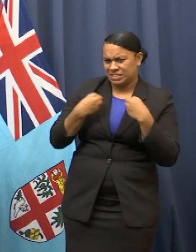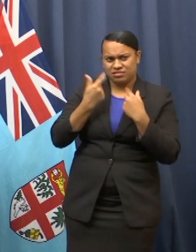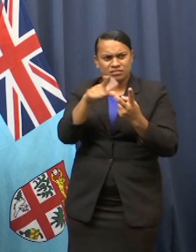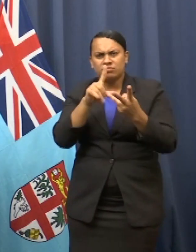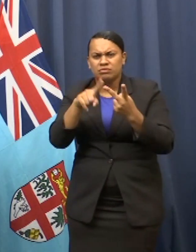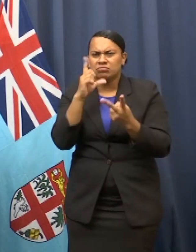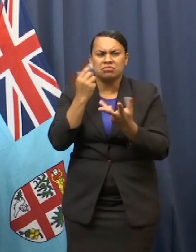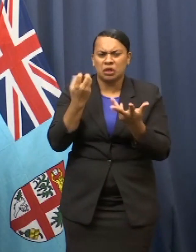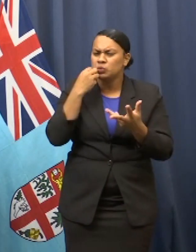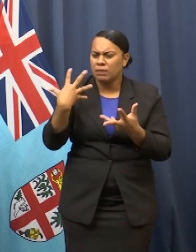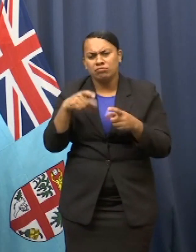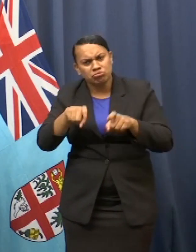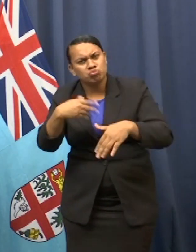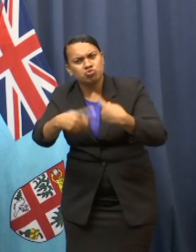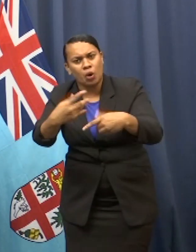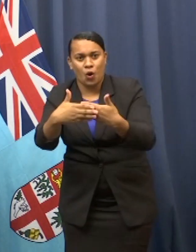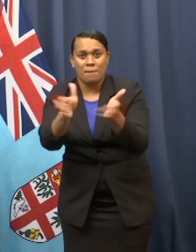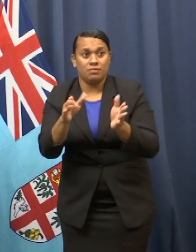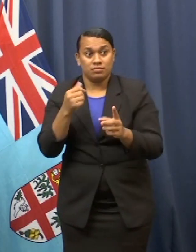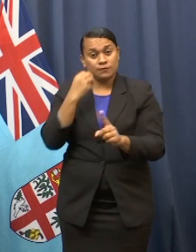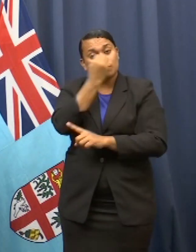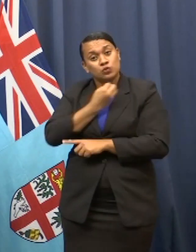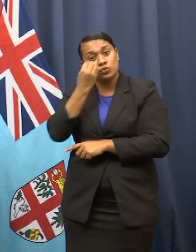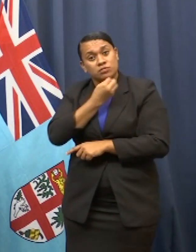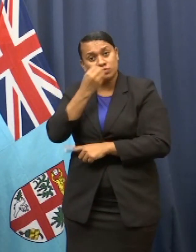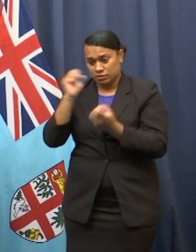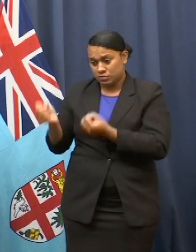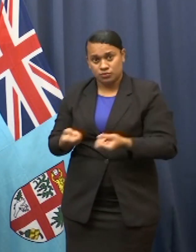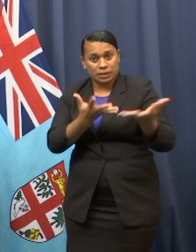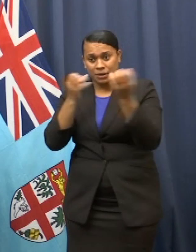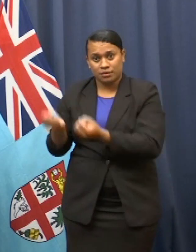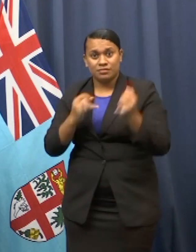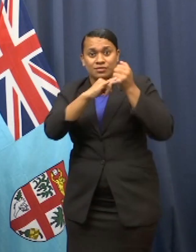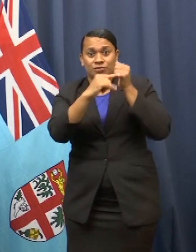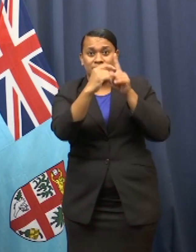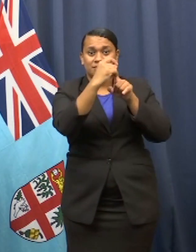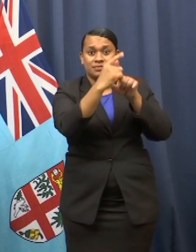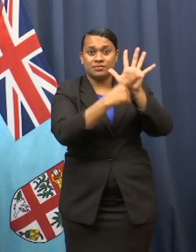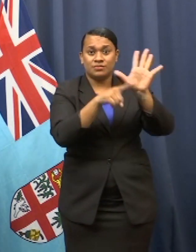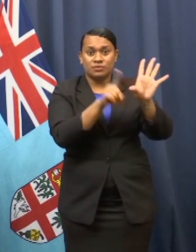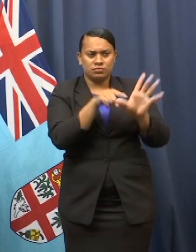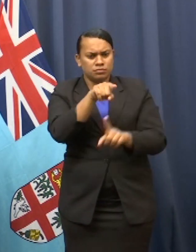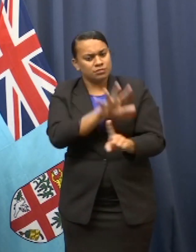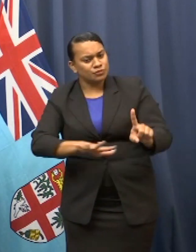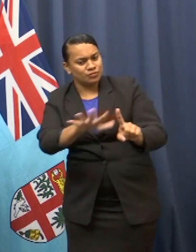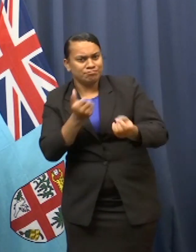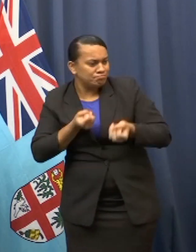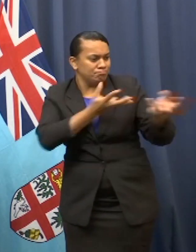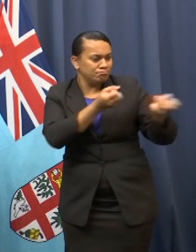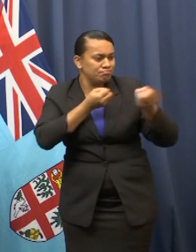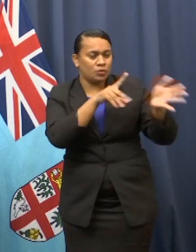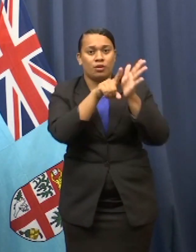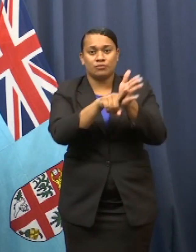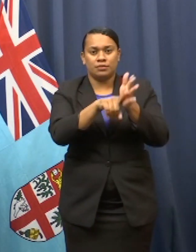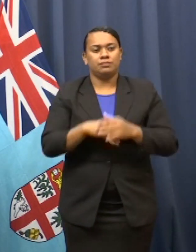open. Food is being regularly supplied. Essential services are being